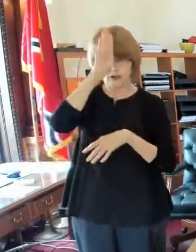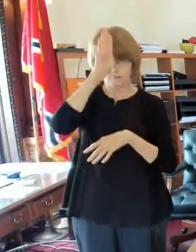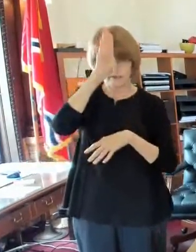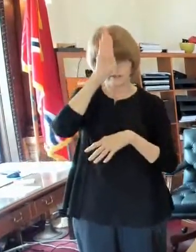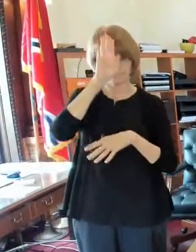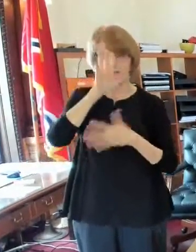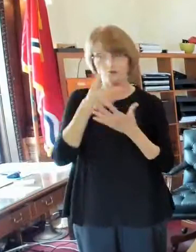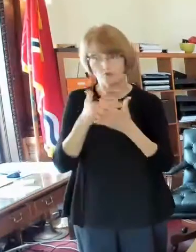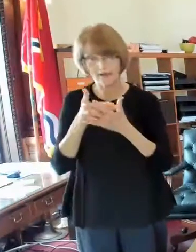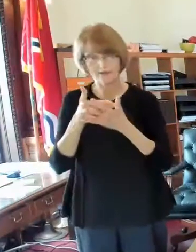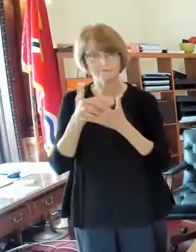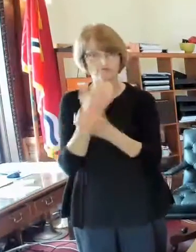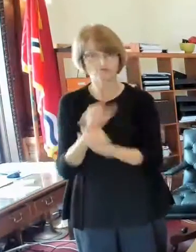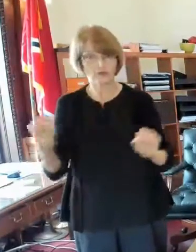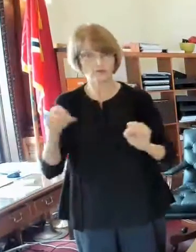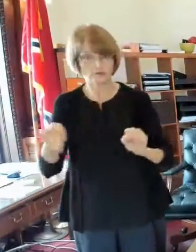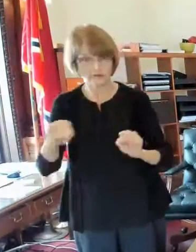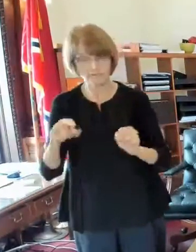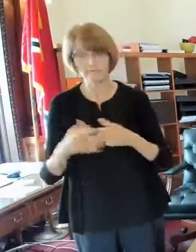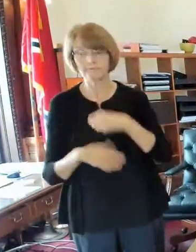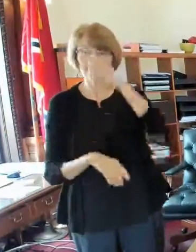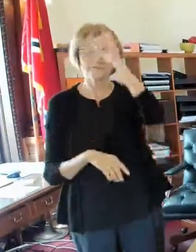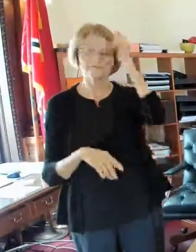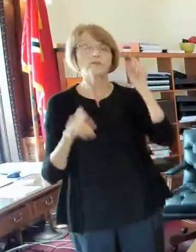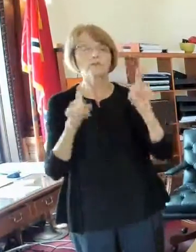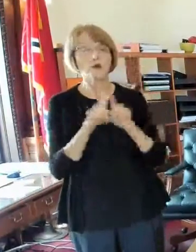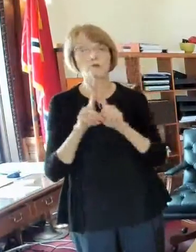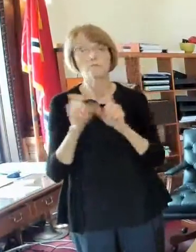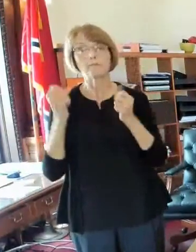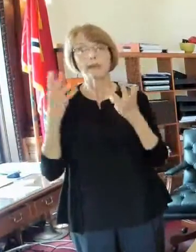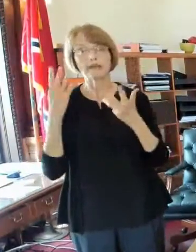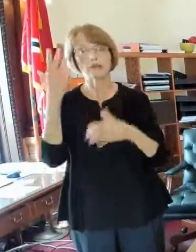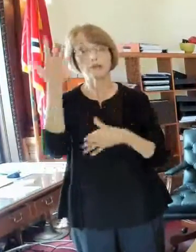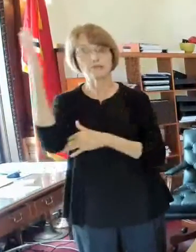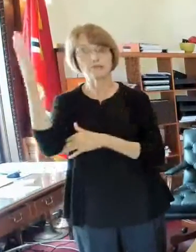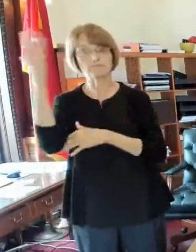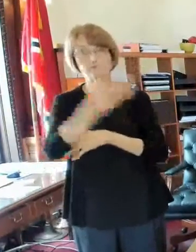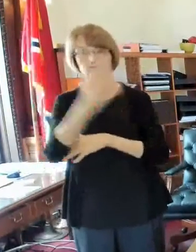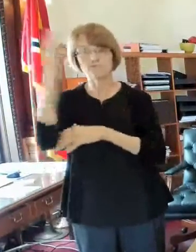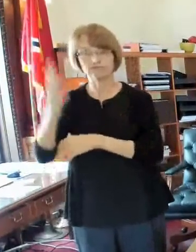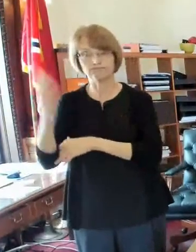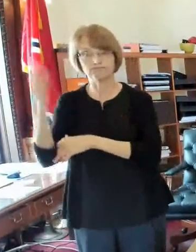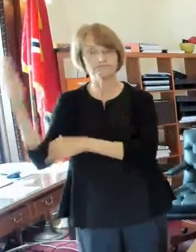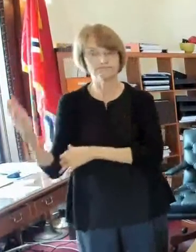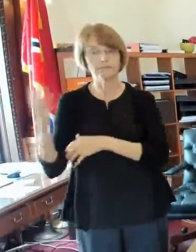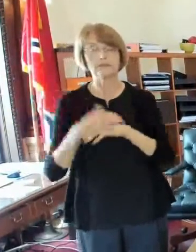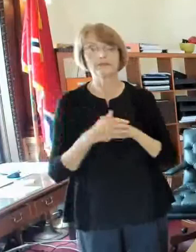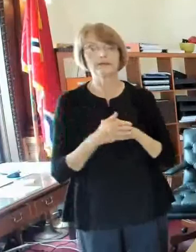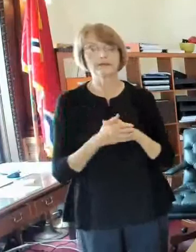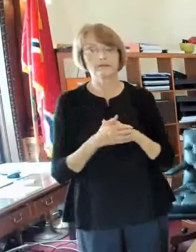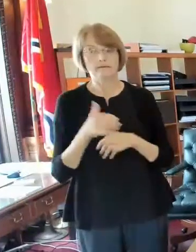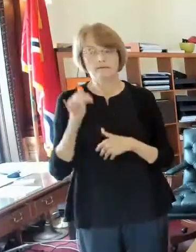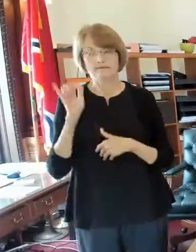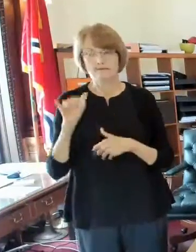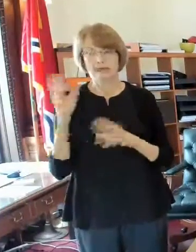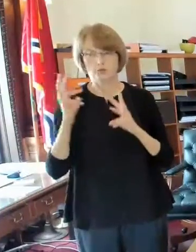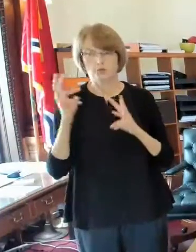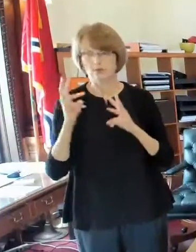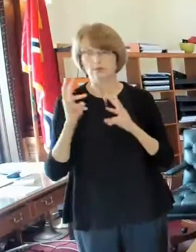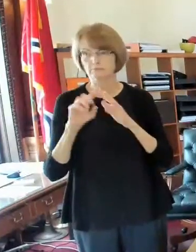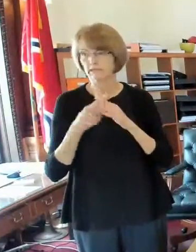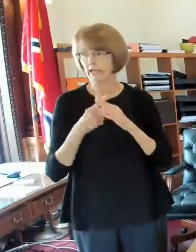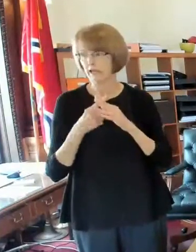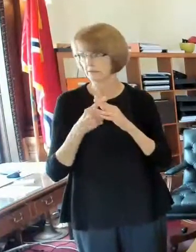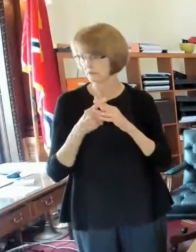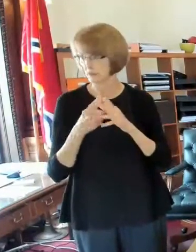rescued of sorts. We also had a lot of trees down, and this began on the worst, I guess,